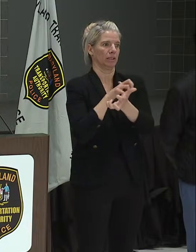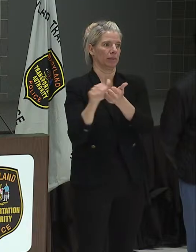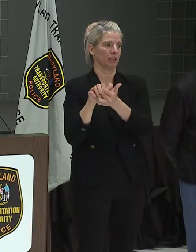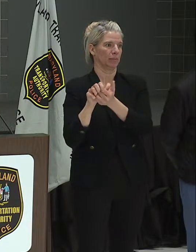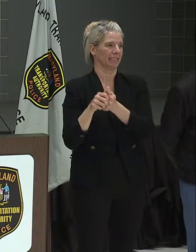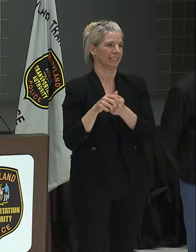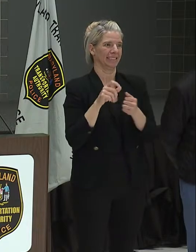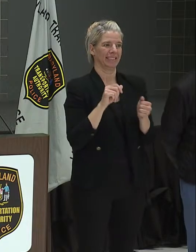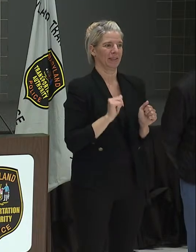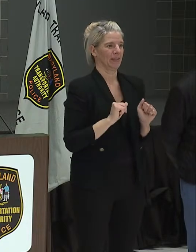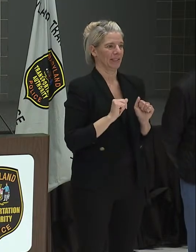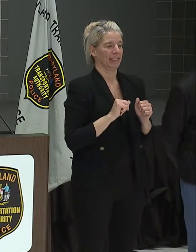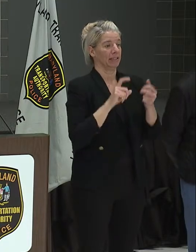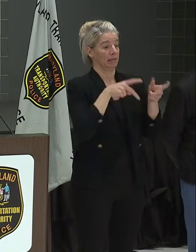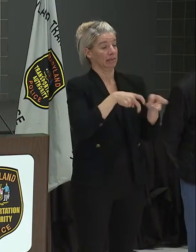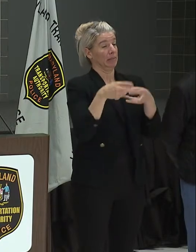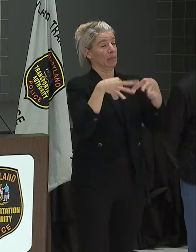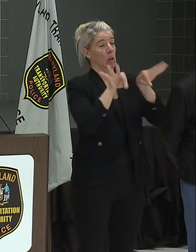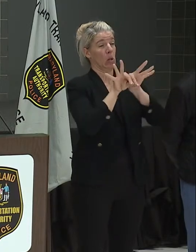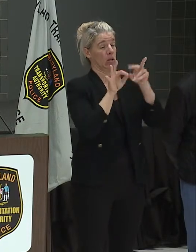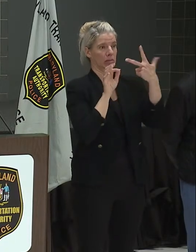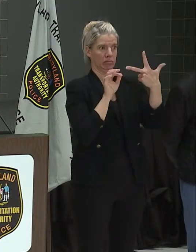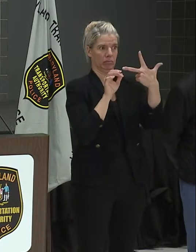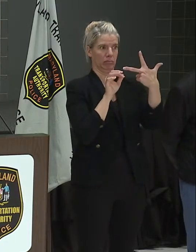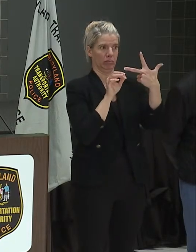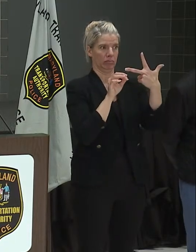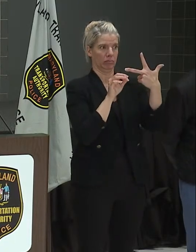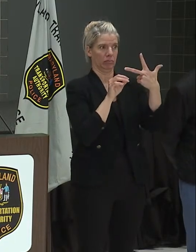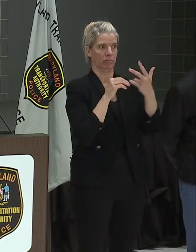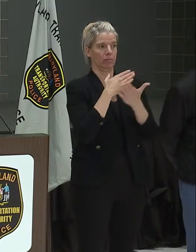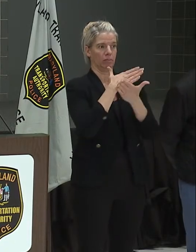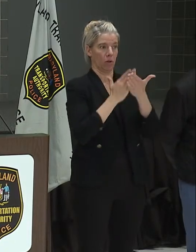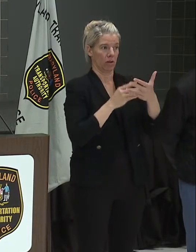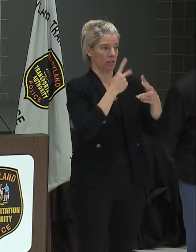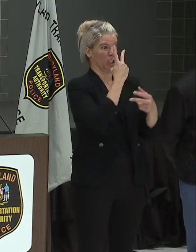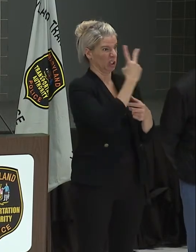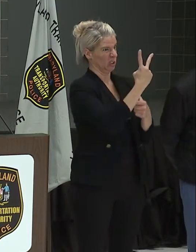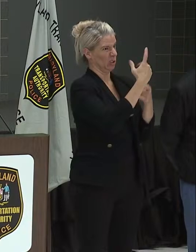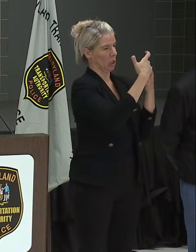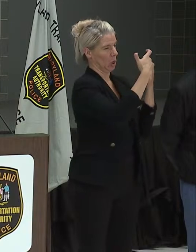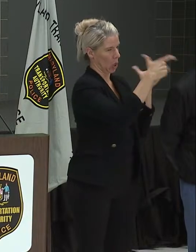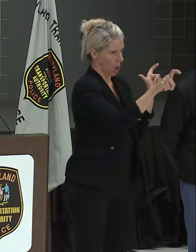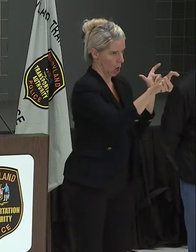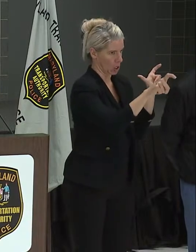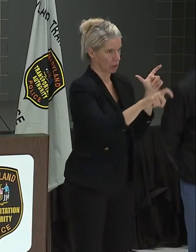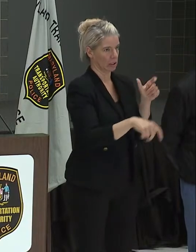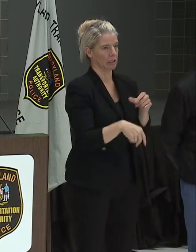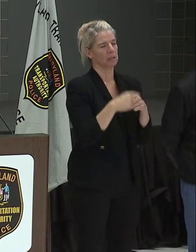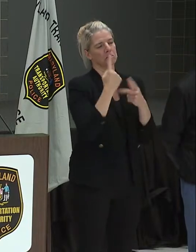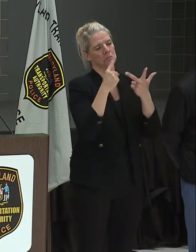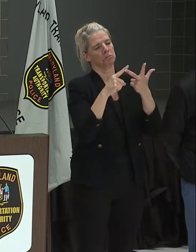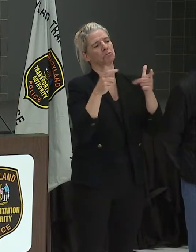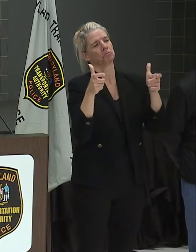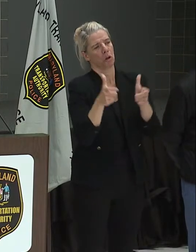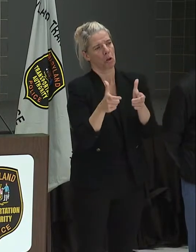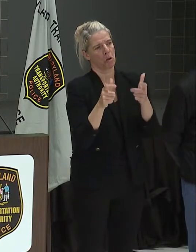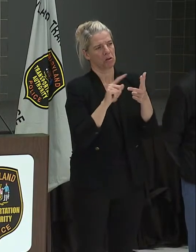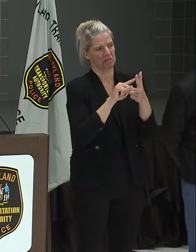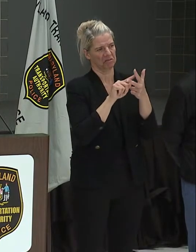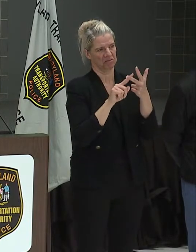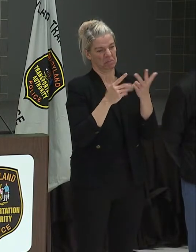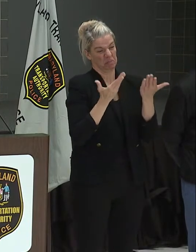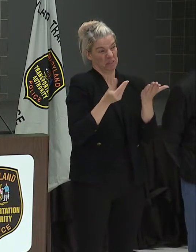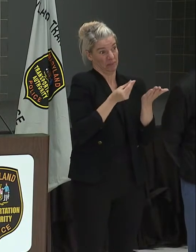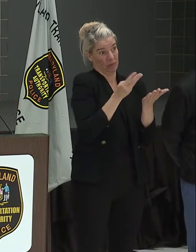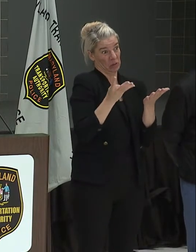in three pieces, two very large ones and one smaller one over the next coming days. So we're very